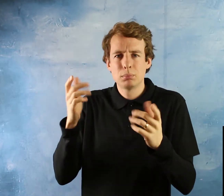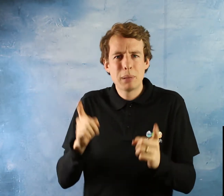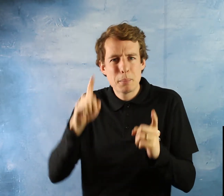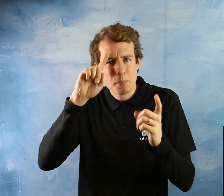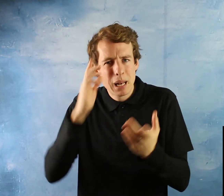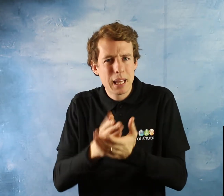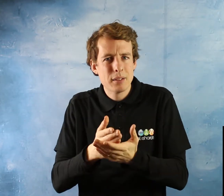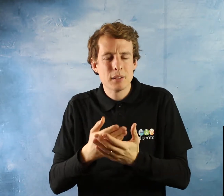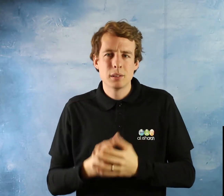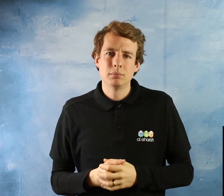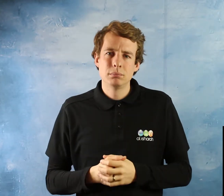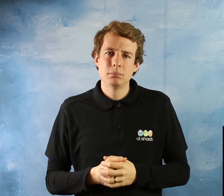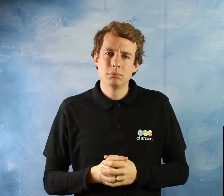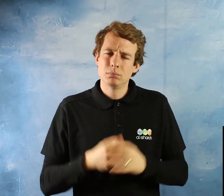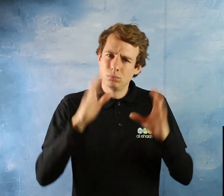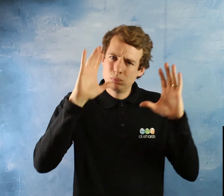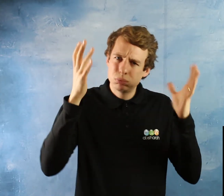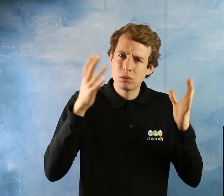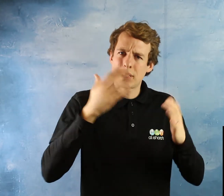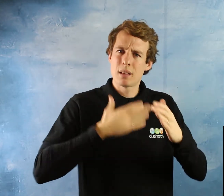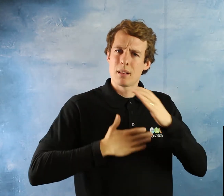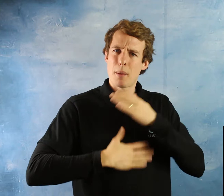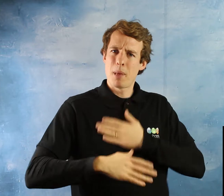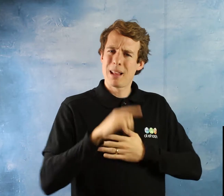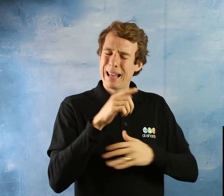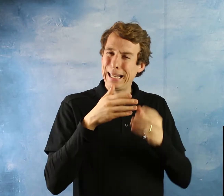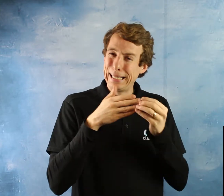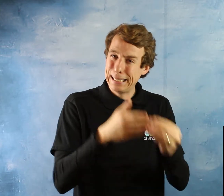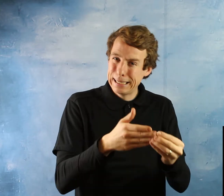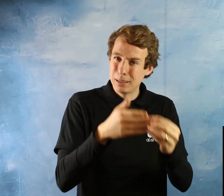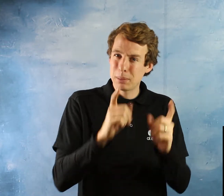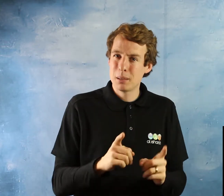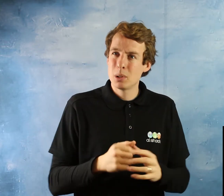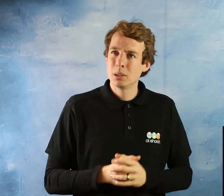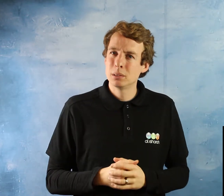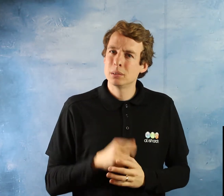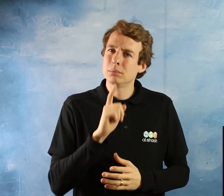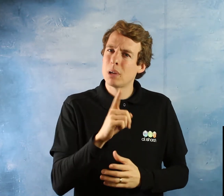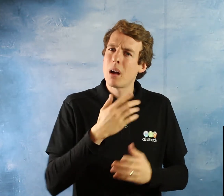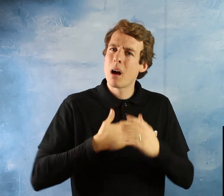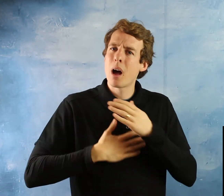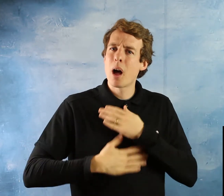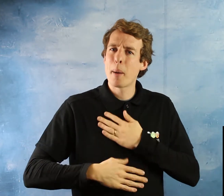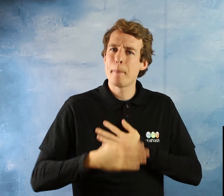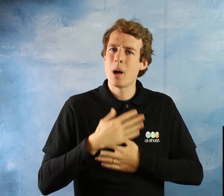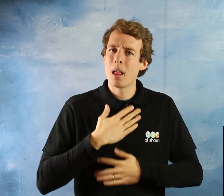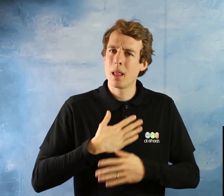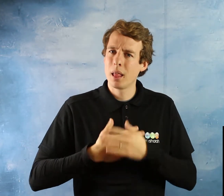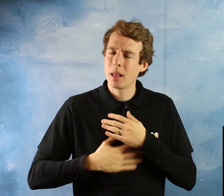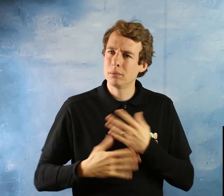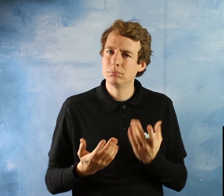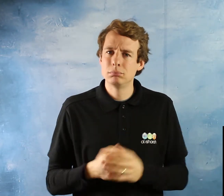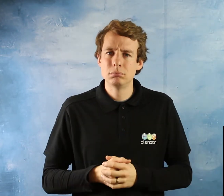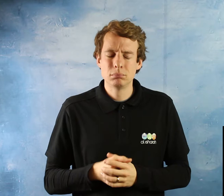He was a prophet, he was humble. But Allah subhanahu wa ta'ala further emphasizing this. Although Allah made him leader of